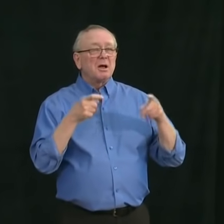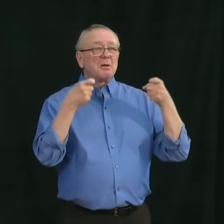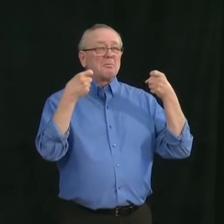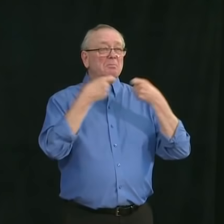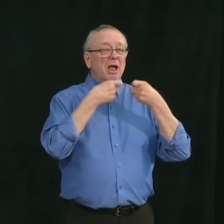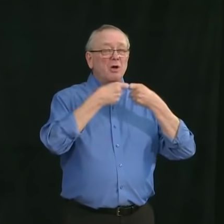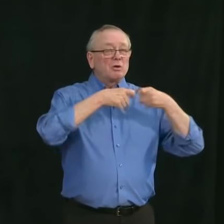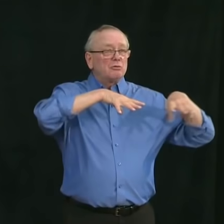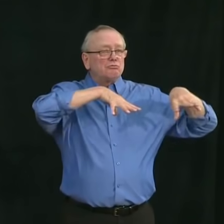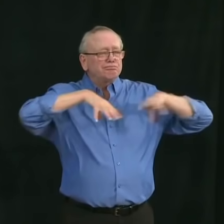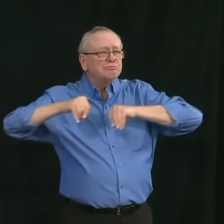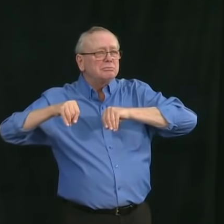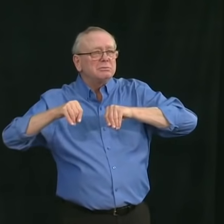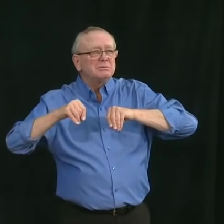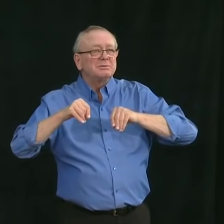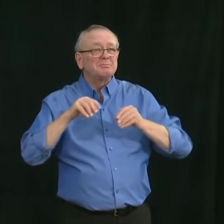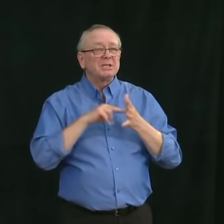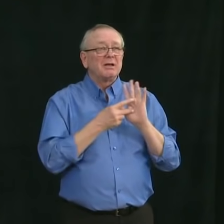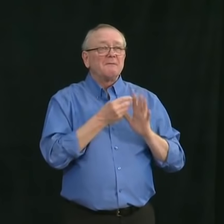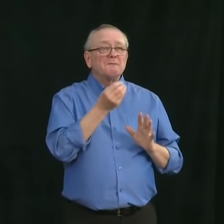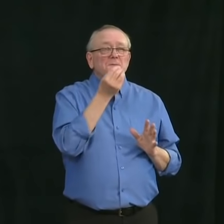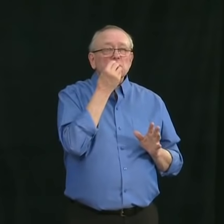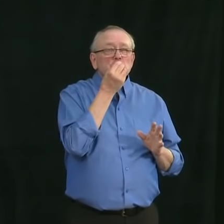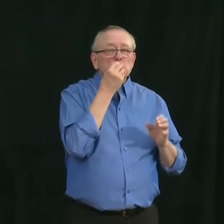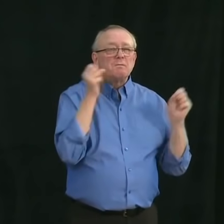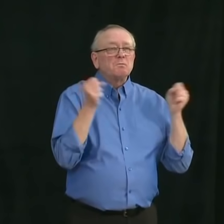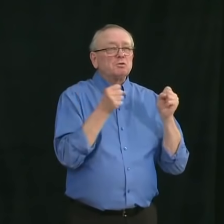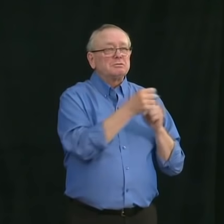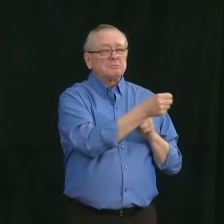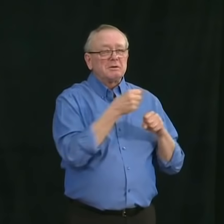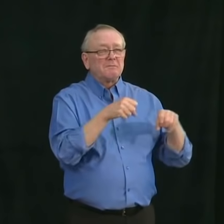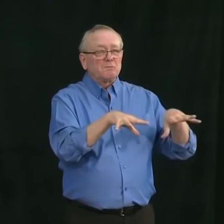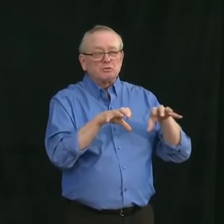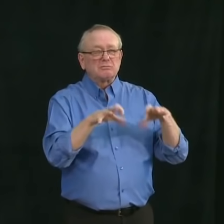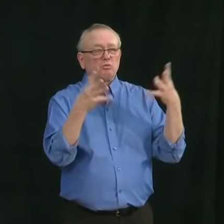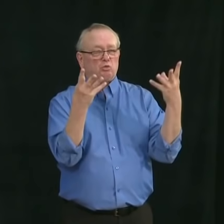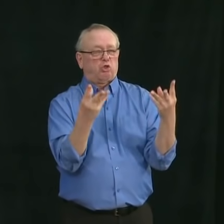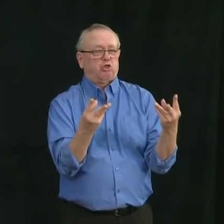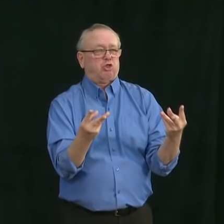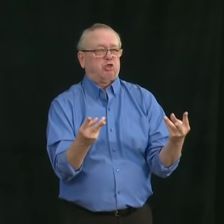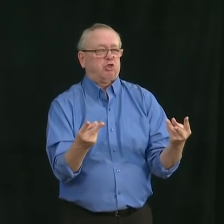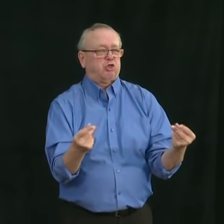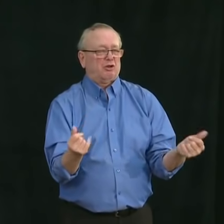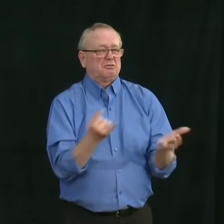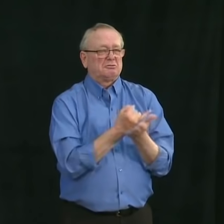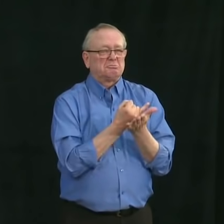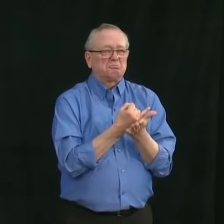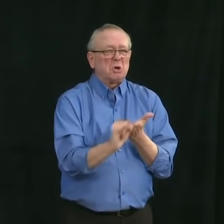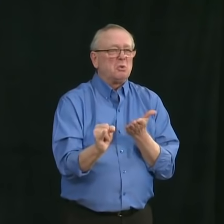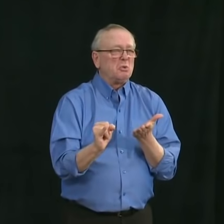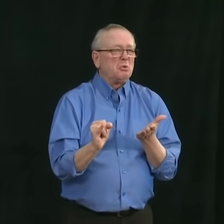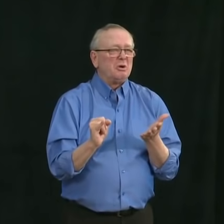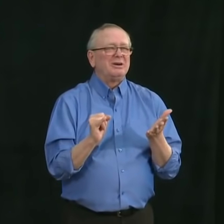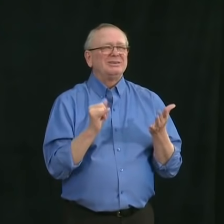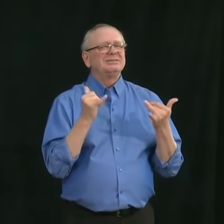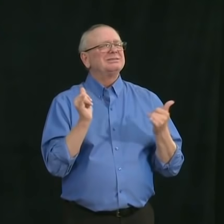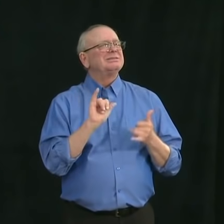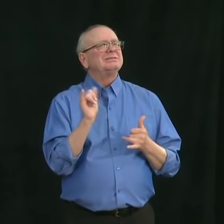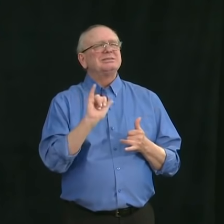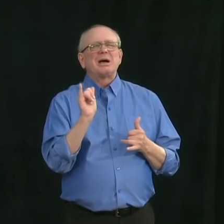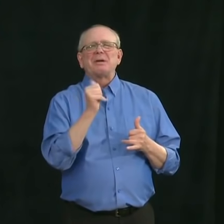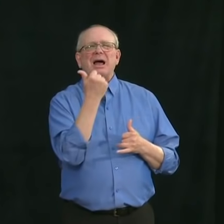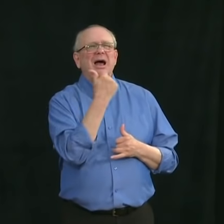or freezers. So all of those would be the concerns that we have every year with this kind of situation when some of